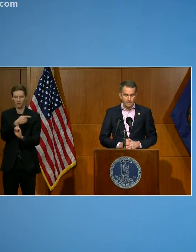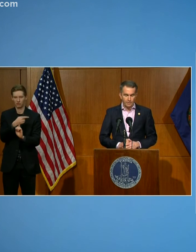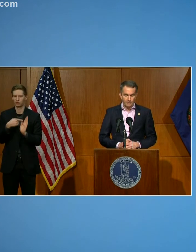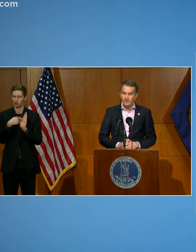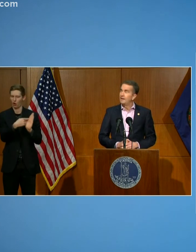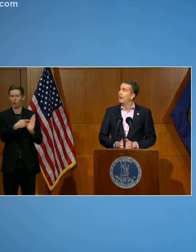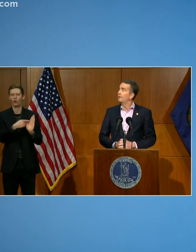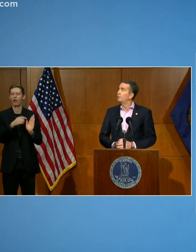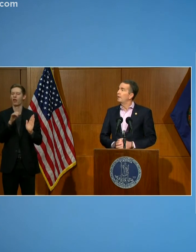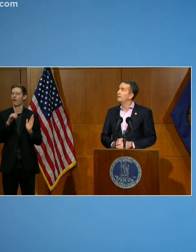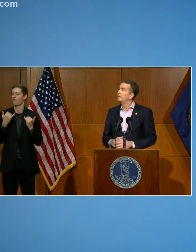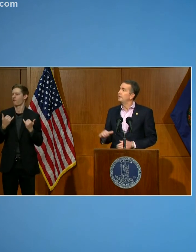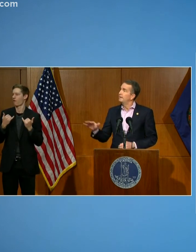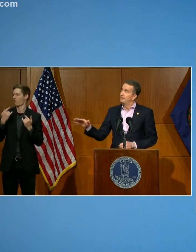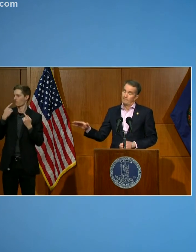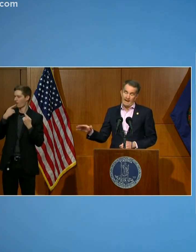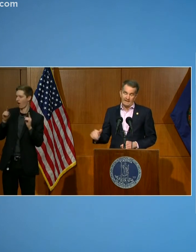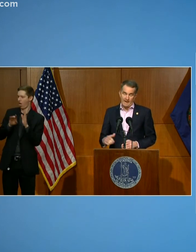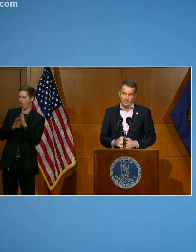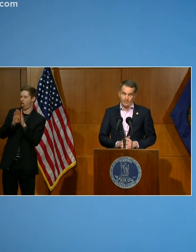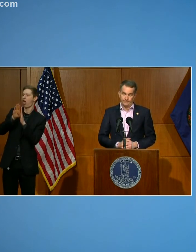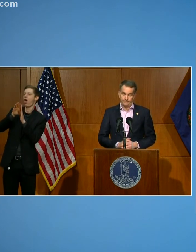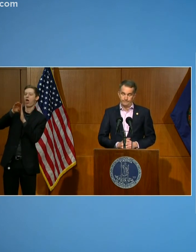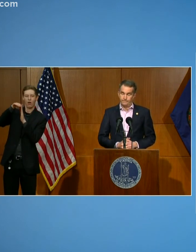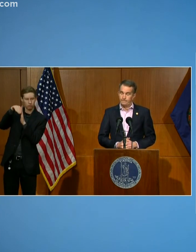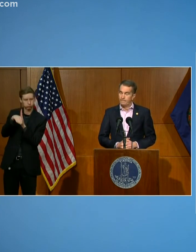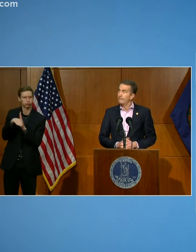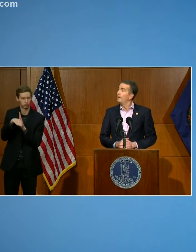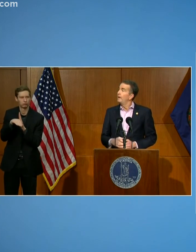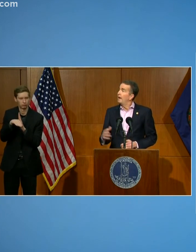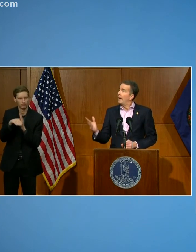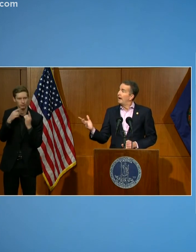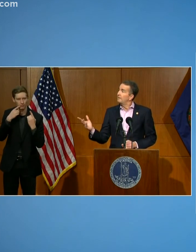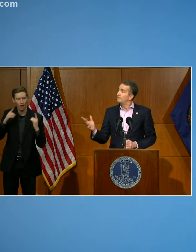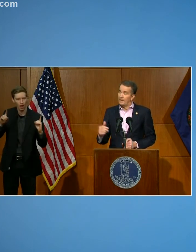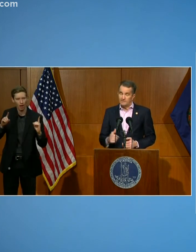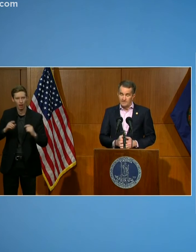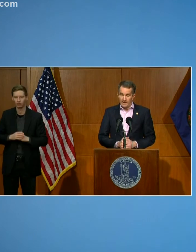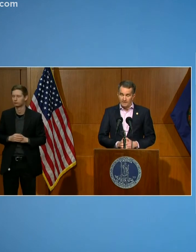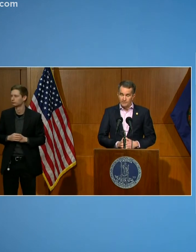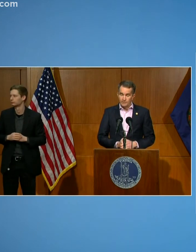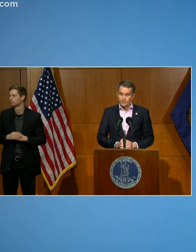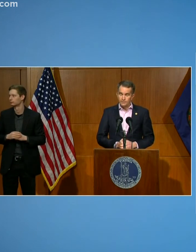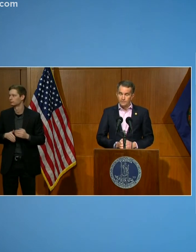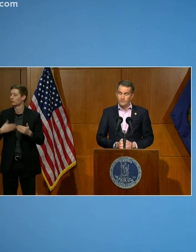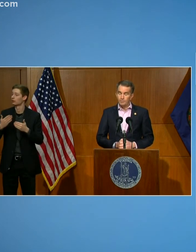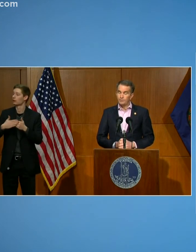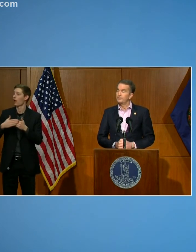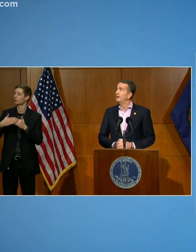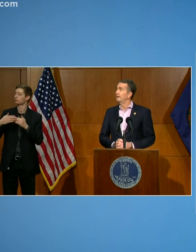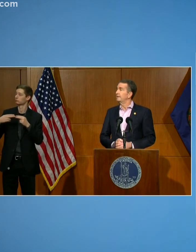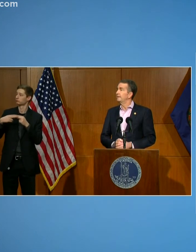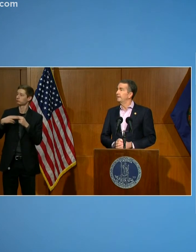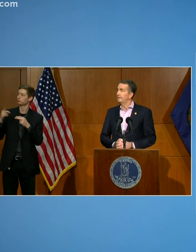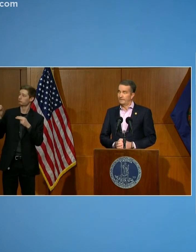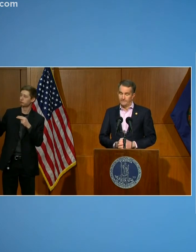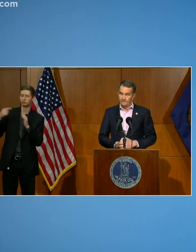turning the curve and trending back downward. And this next slide shows you the